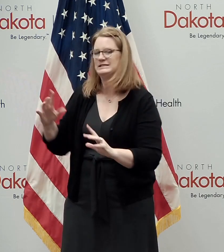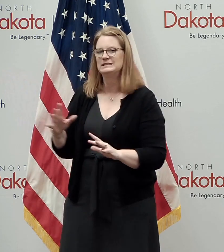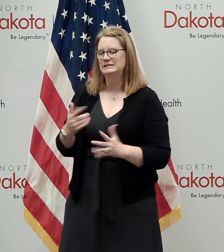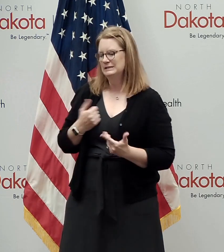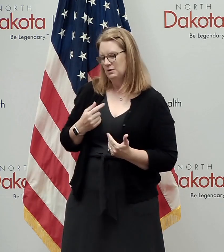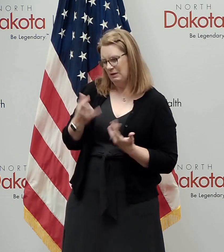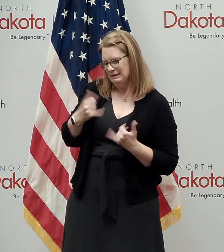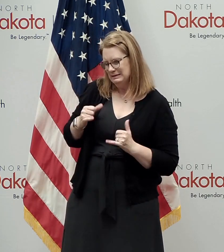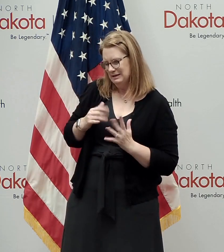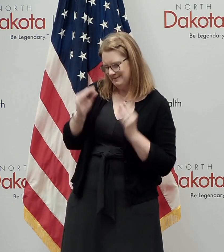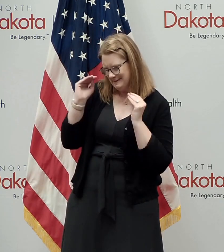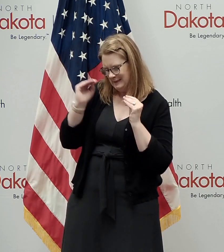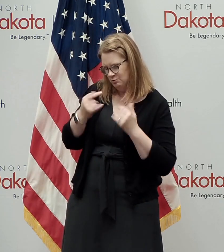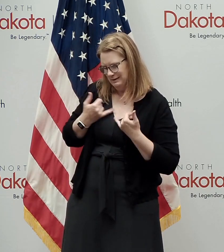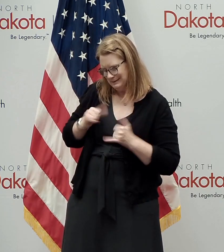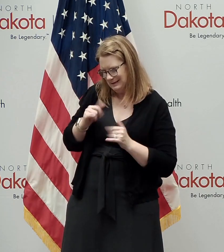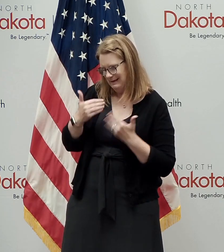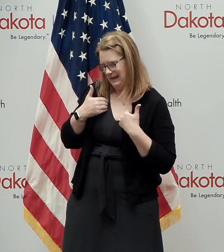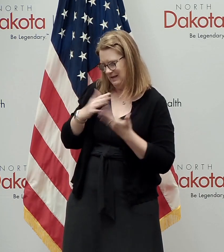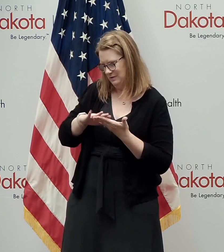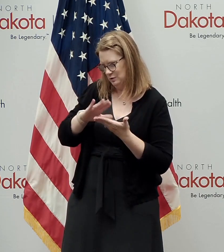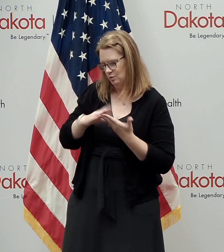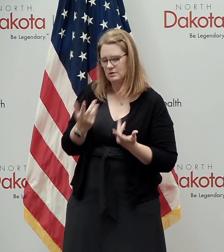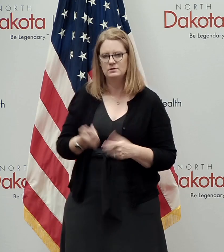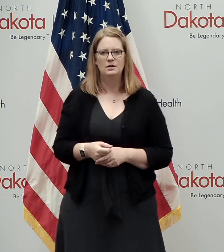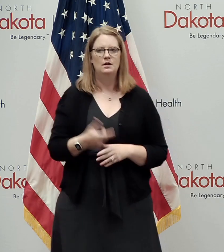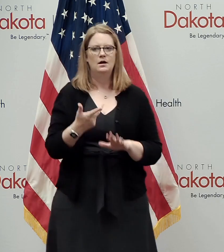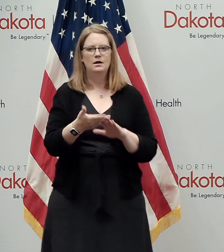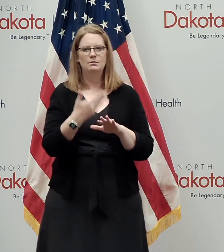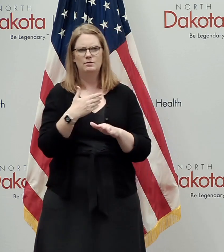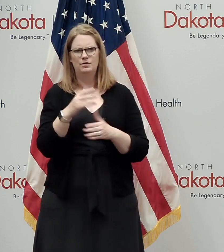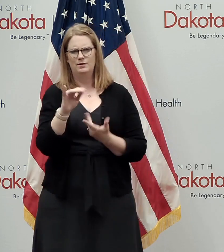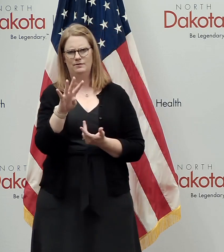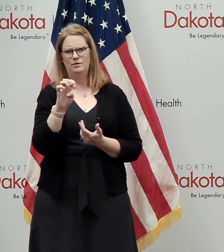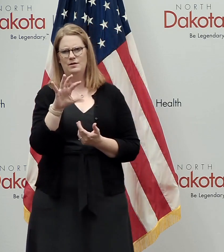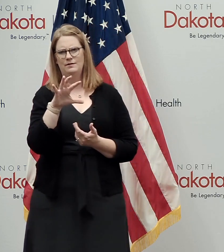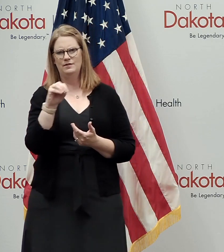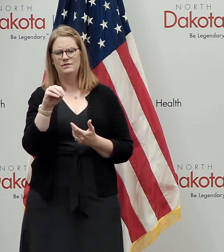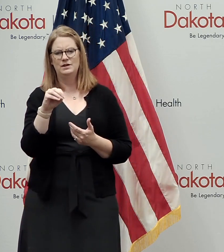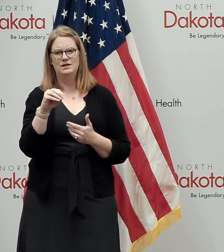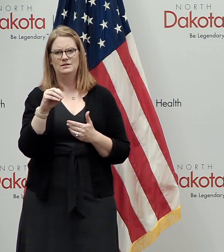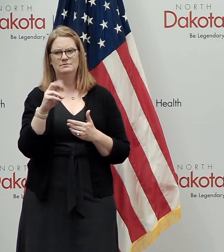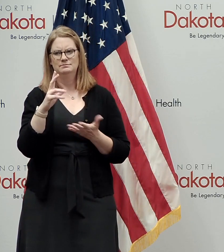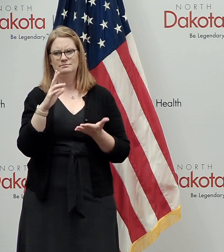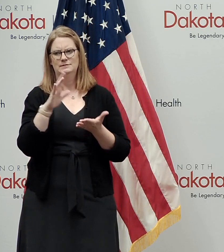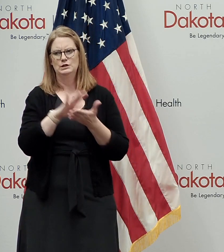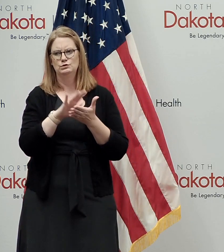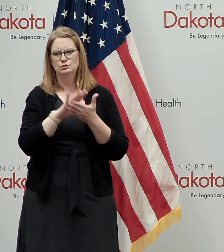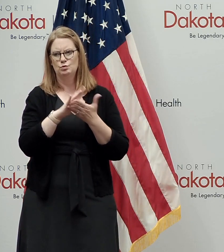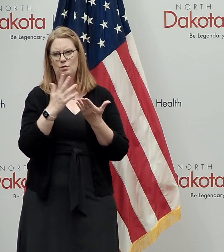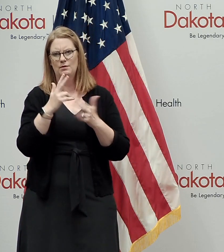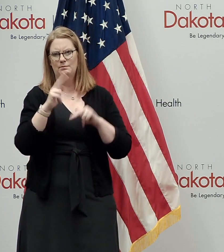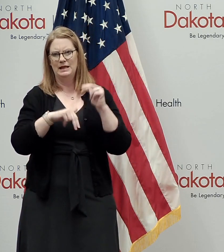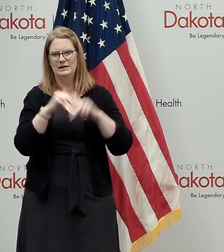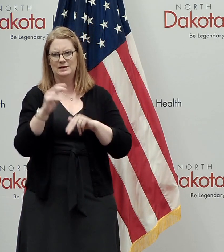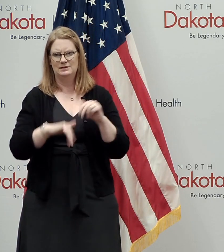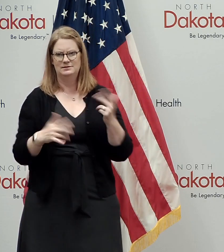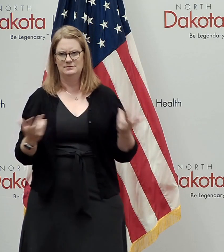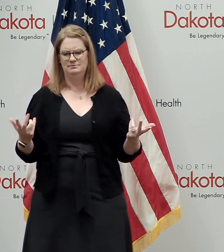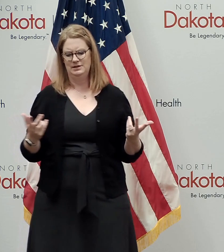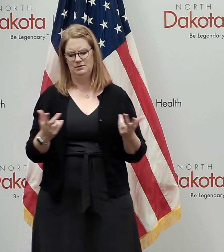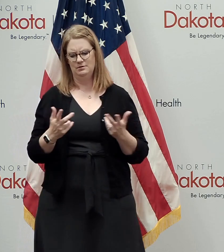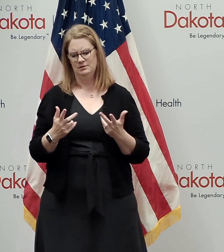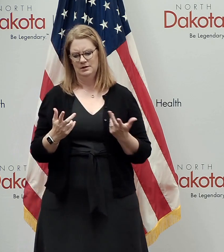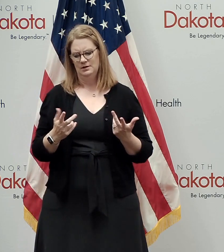in this planet a long time before we had 450 taxpayer-built school buildings in the state. I mean, a building is not